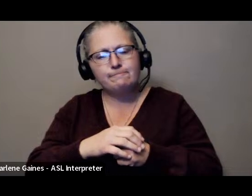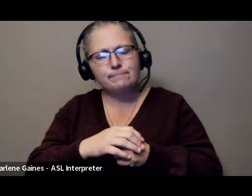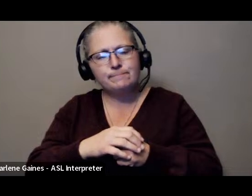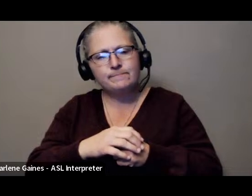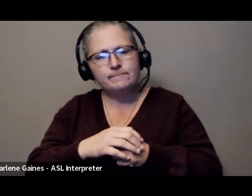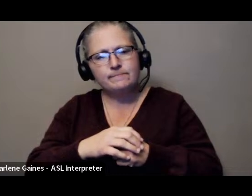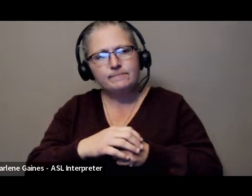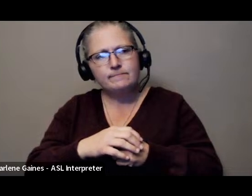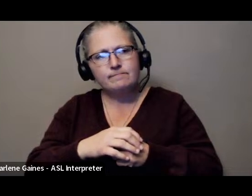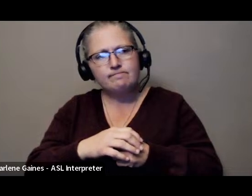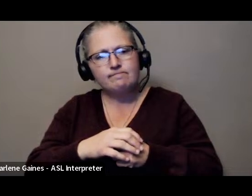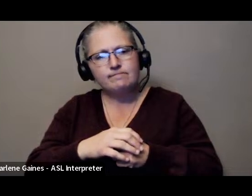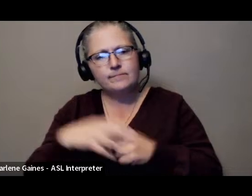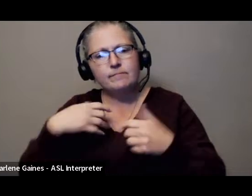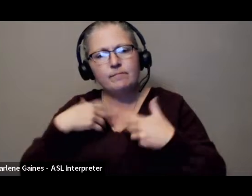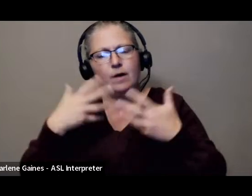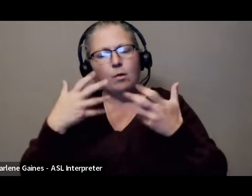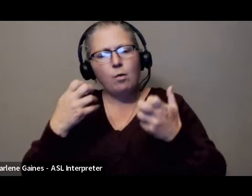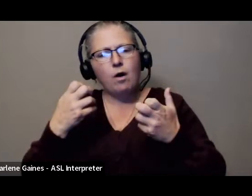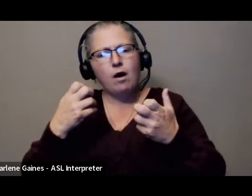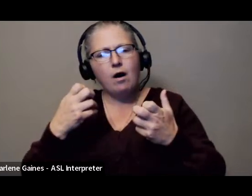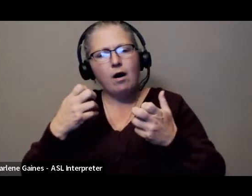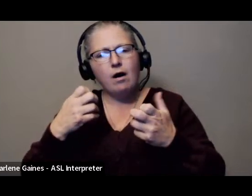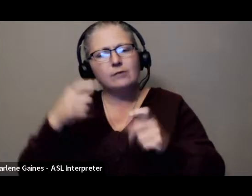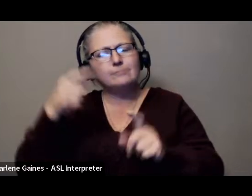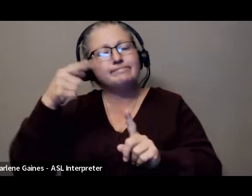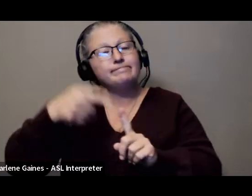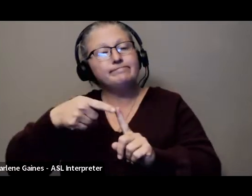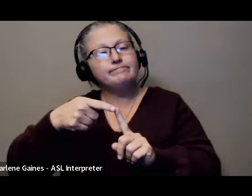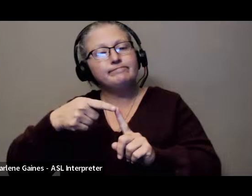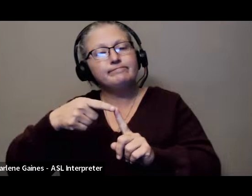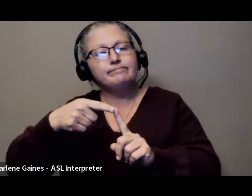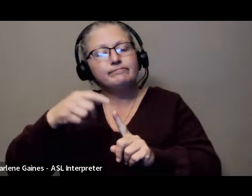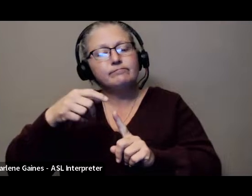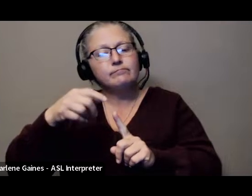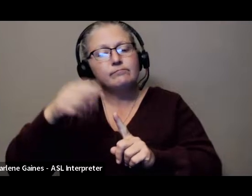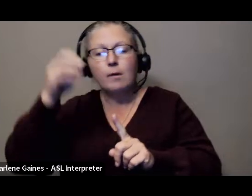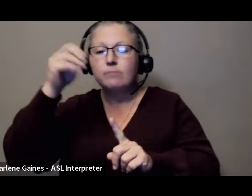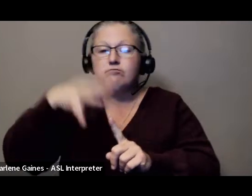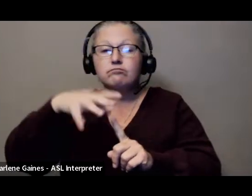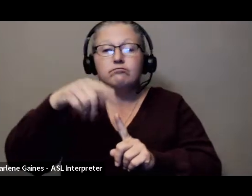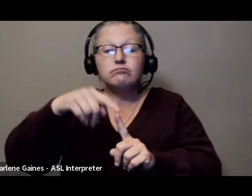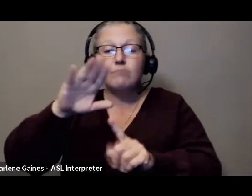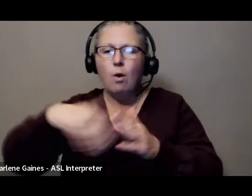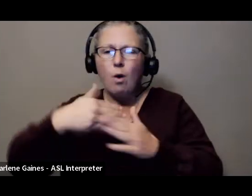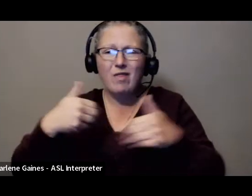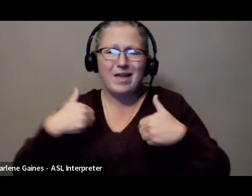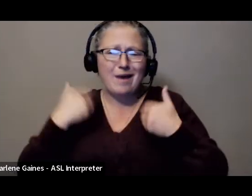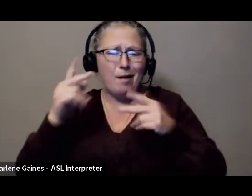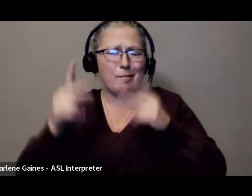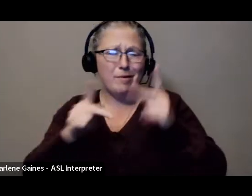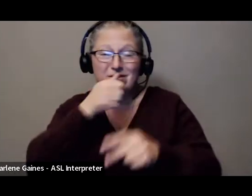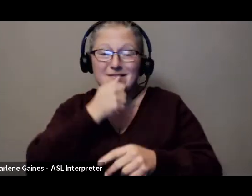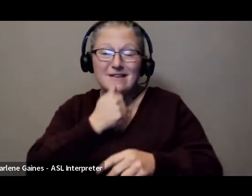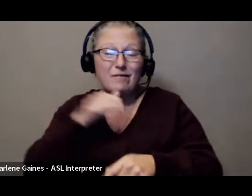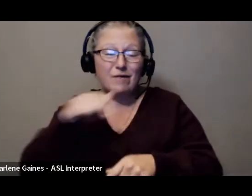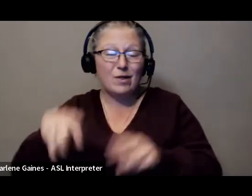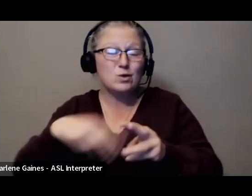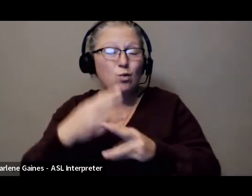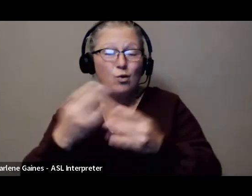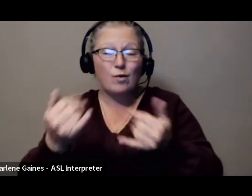I want to bring light to all of our youth, all of the young people that are suffering in this world right now,